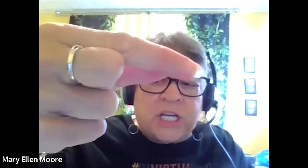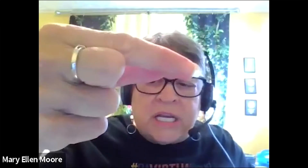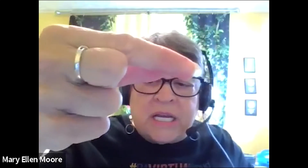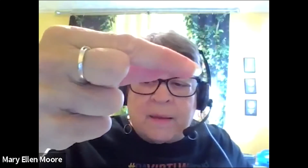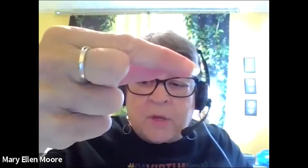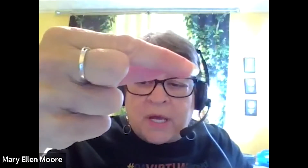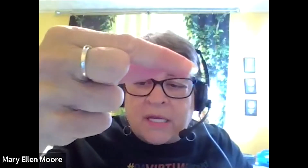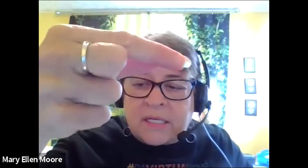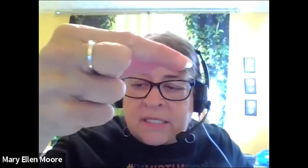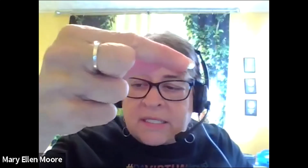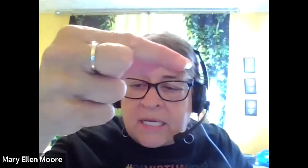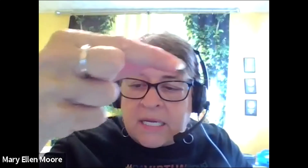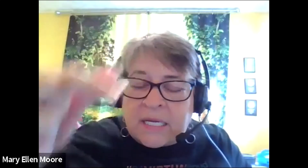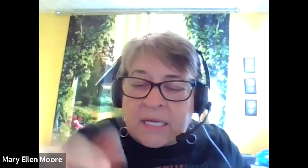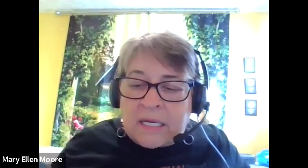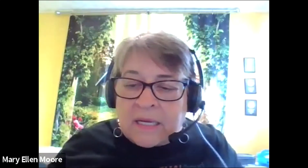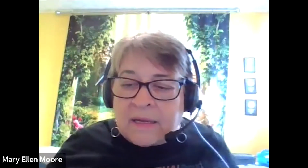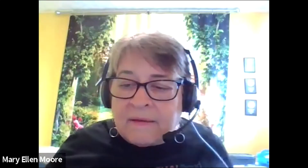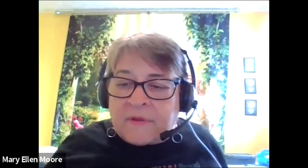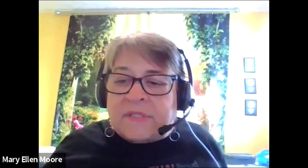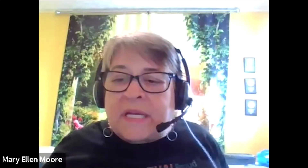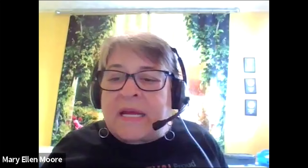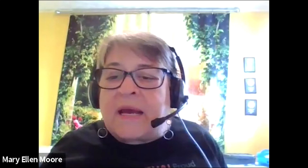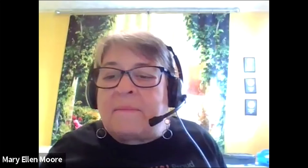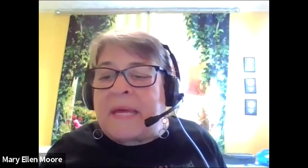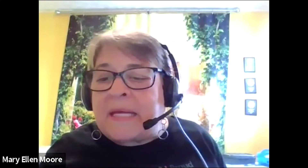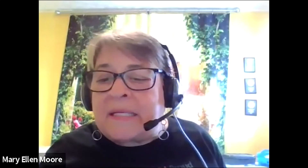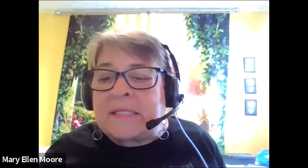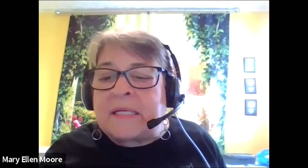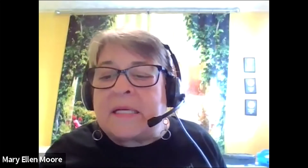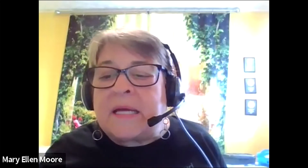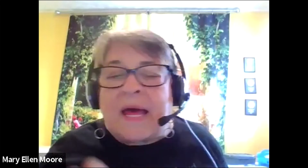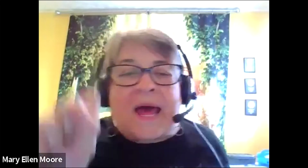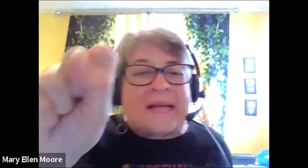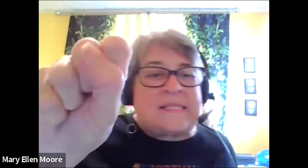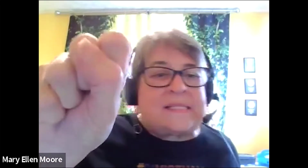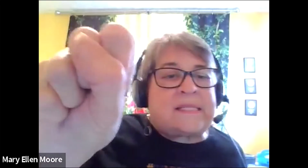G, I'm looking to see if there's any I missed. S,